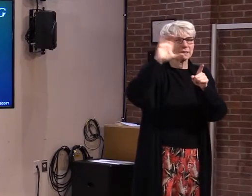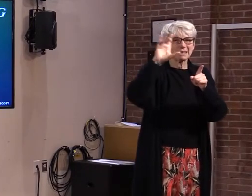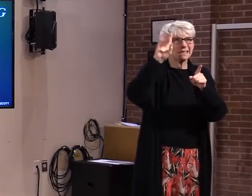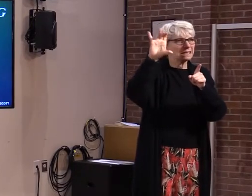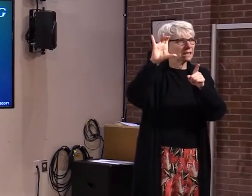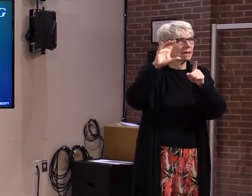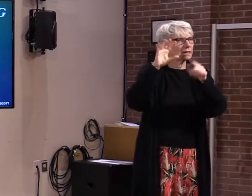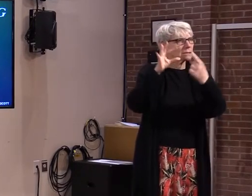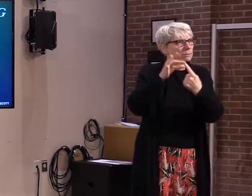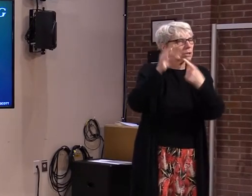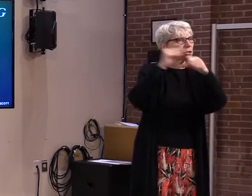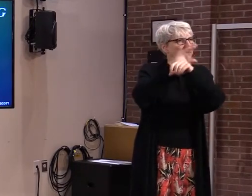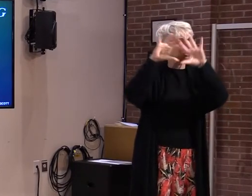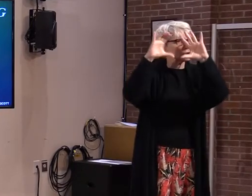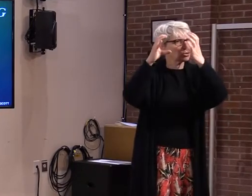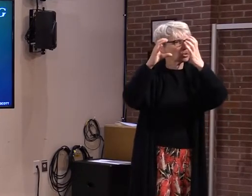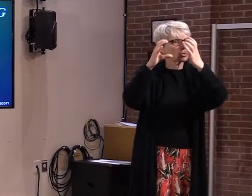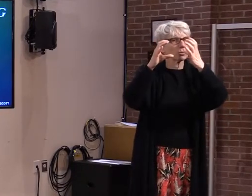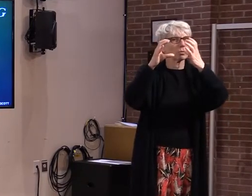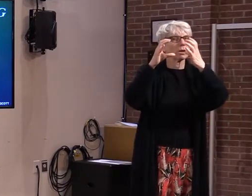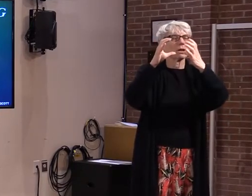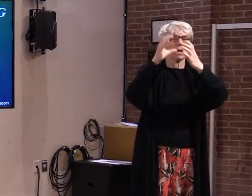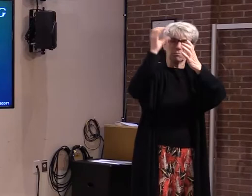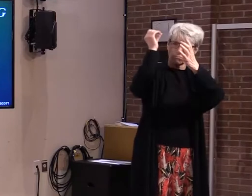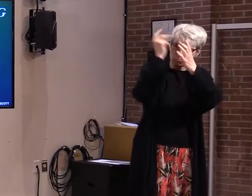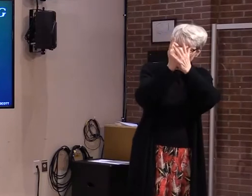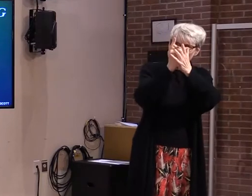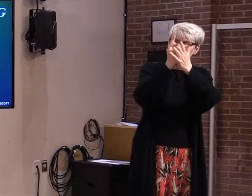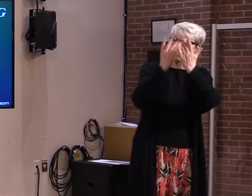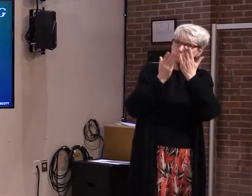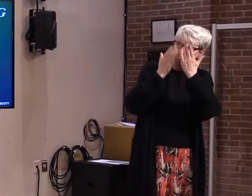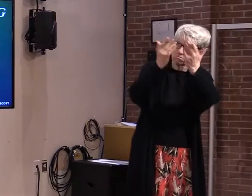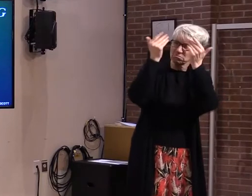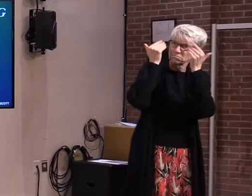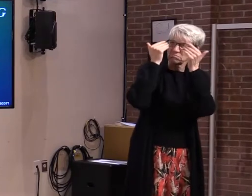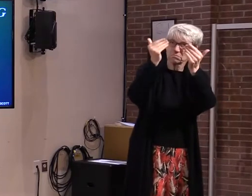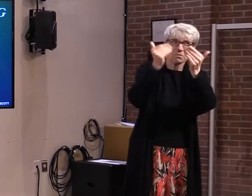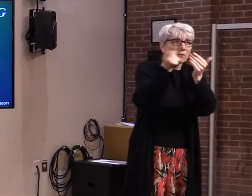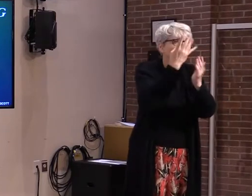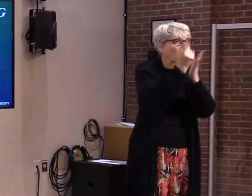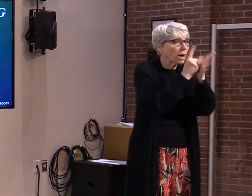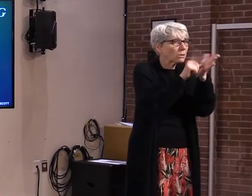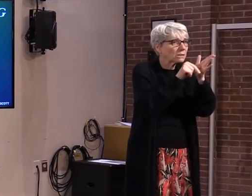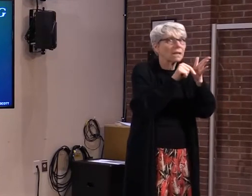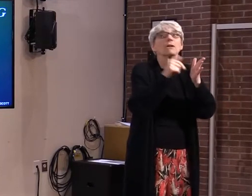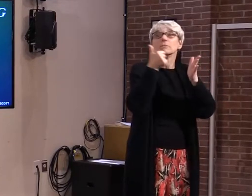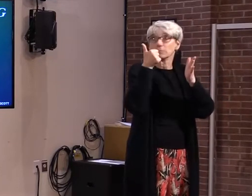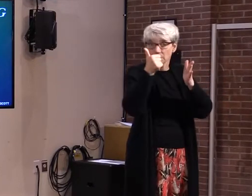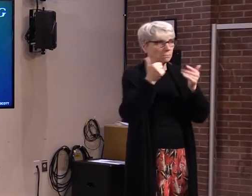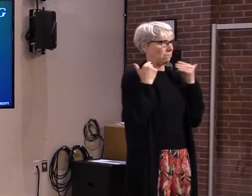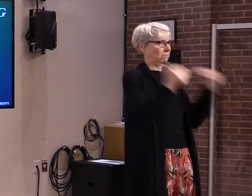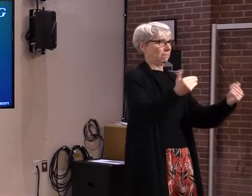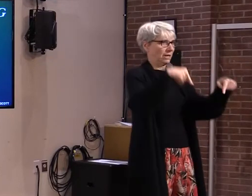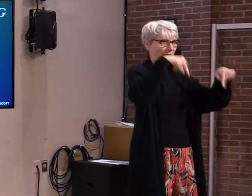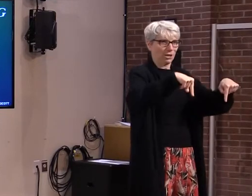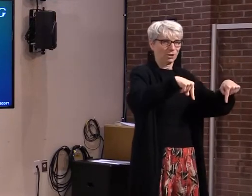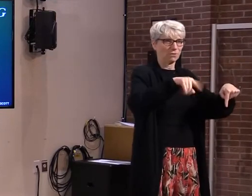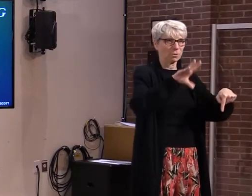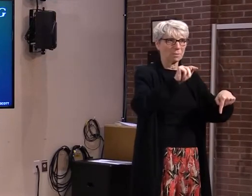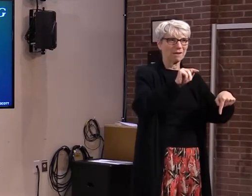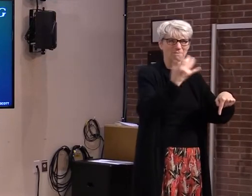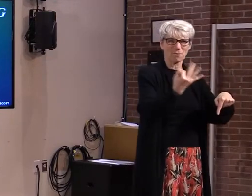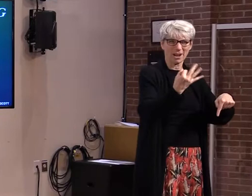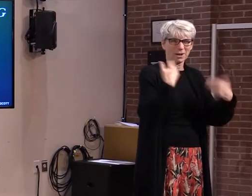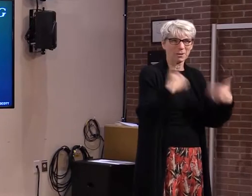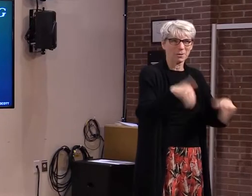made their recommendation to the CDC. Yesterday, Vermonters 75 years of age and older we're able